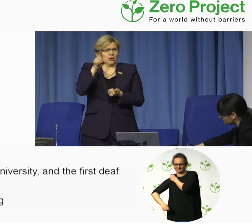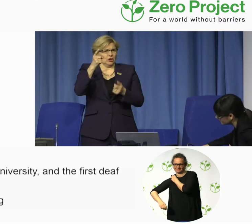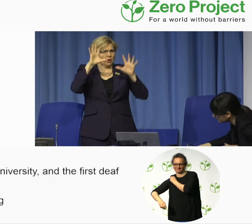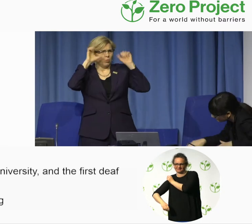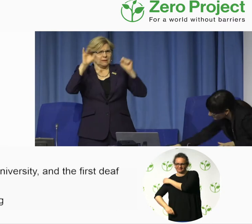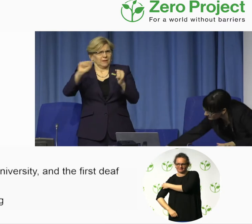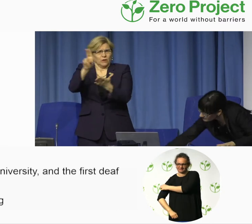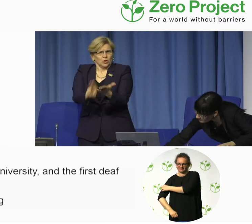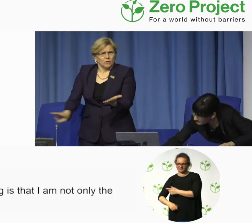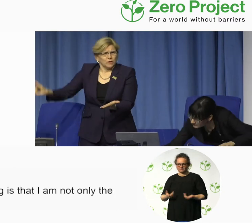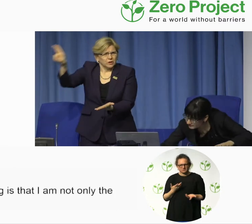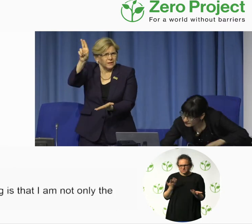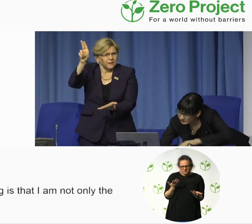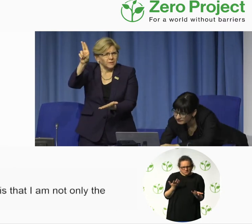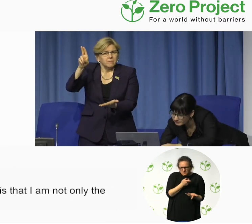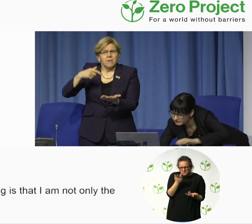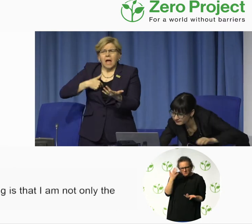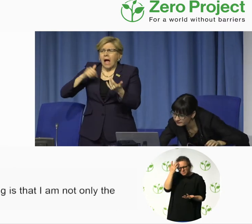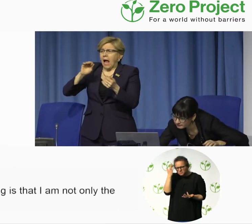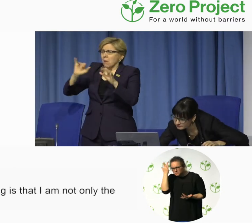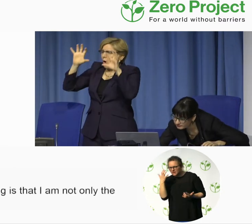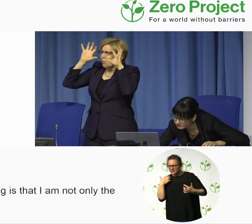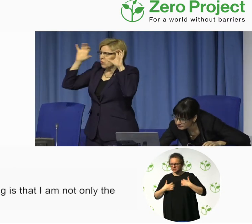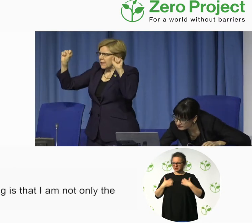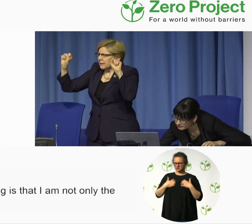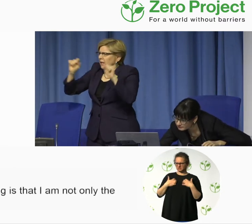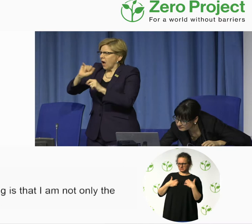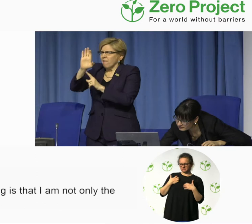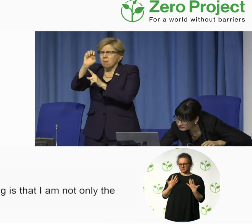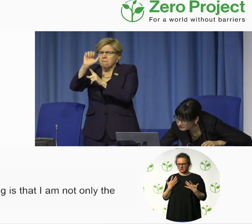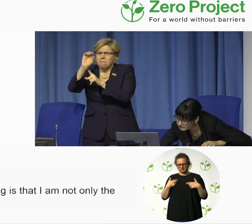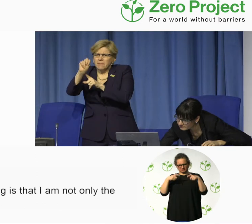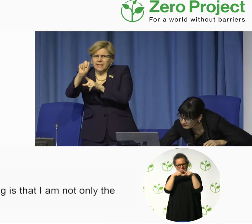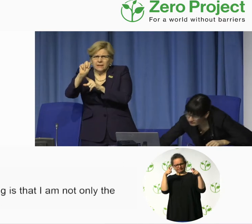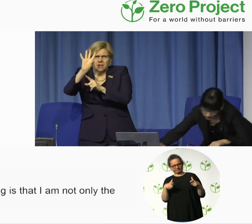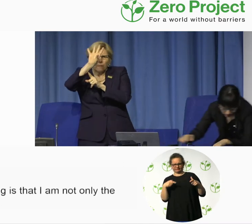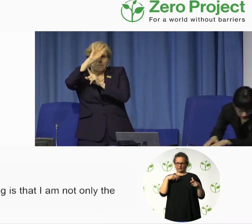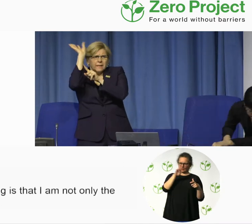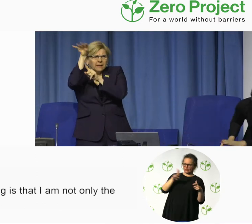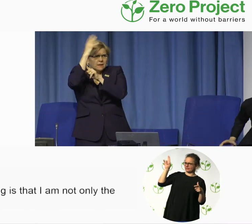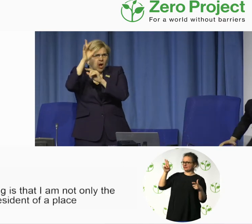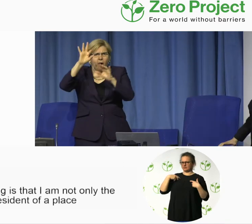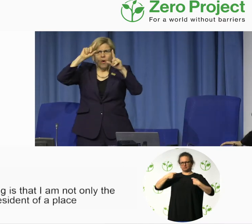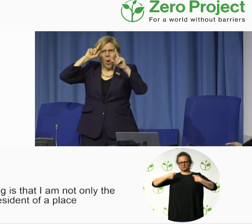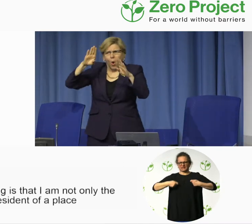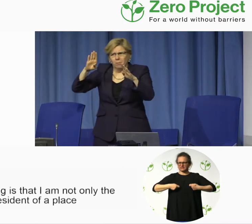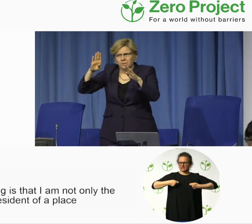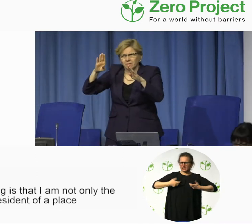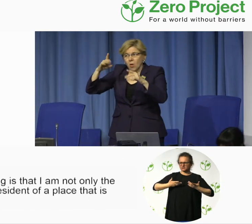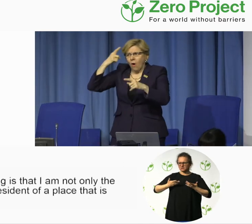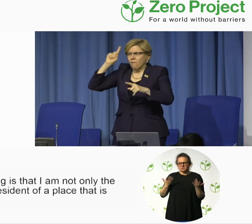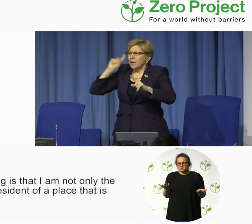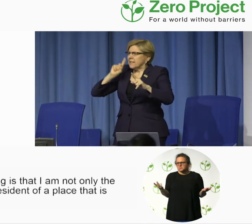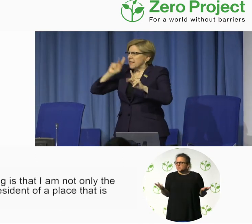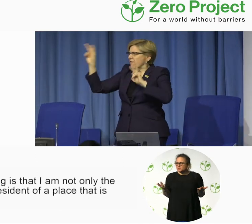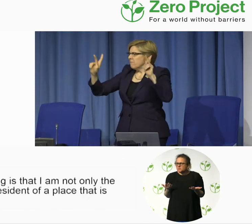And what's interesting is that I am not only the president of Gallaudet, I'm not only the president of a university, but I am the president of